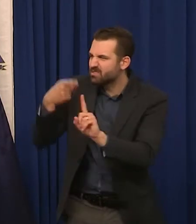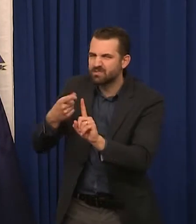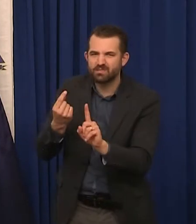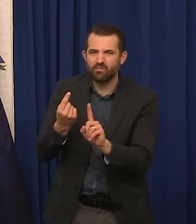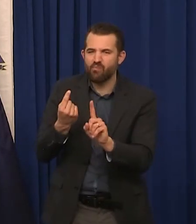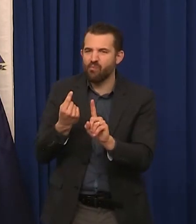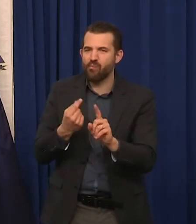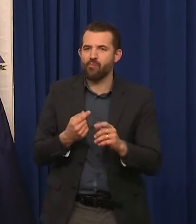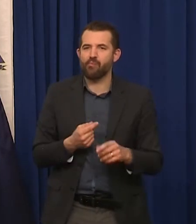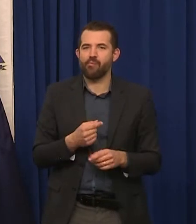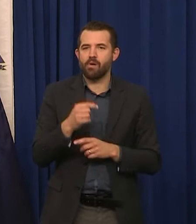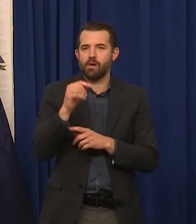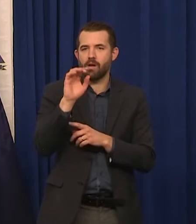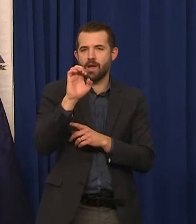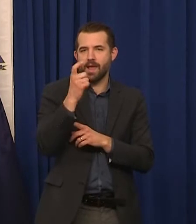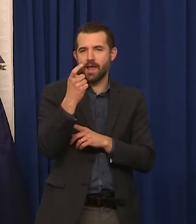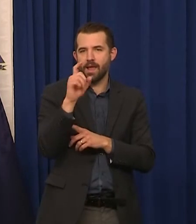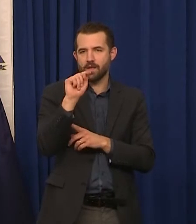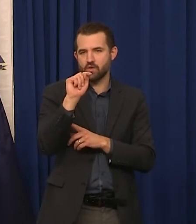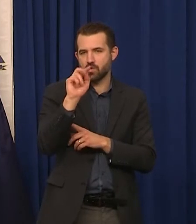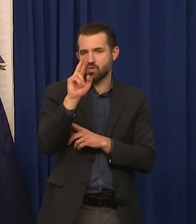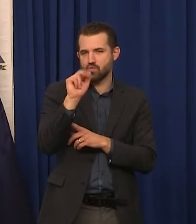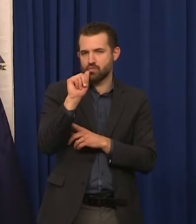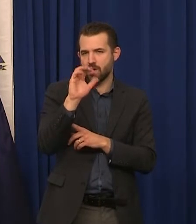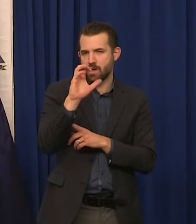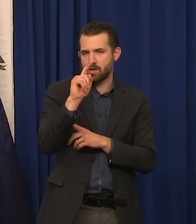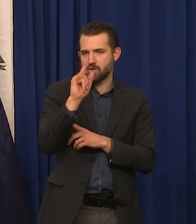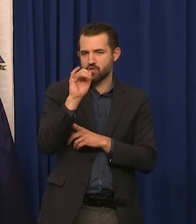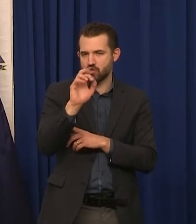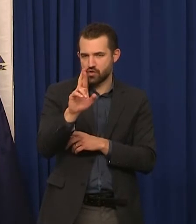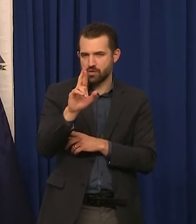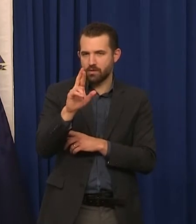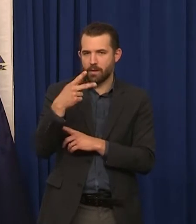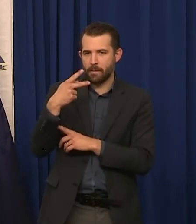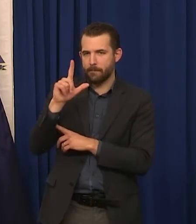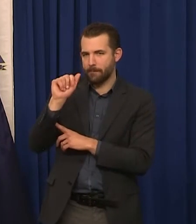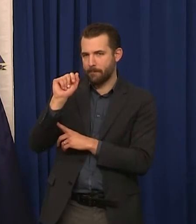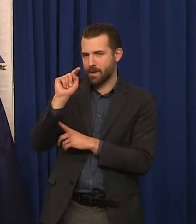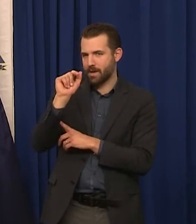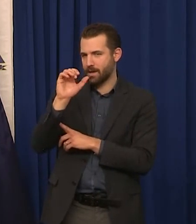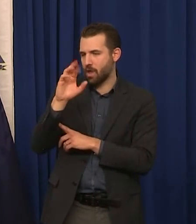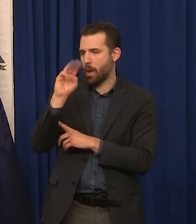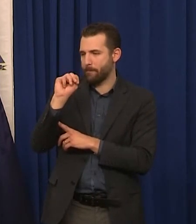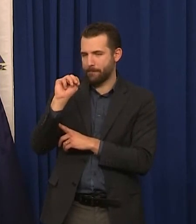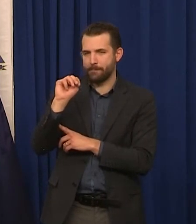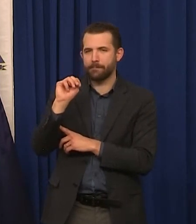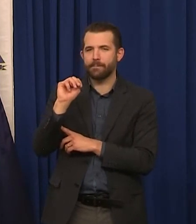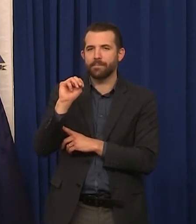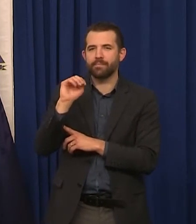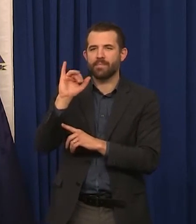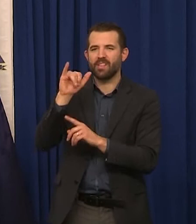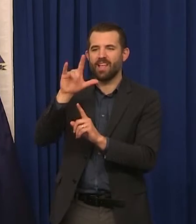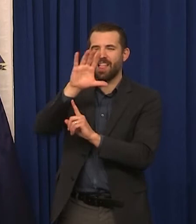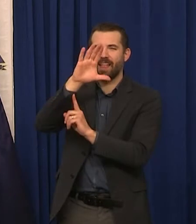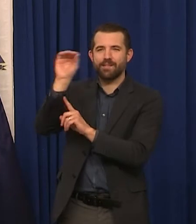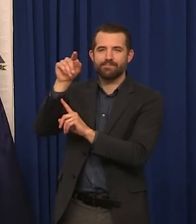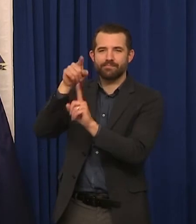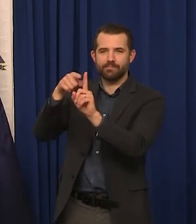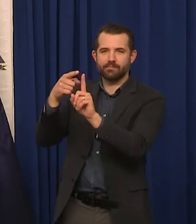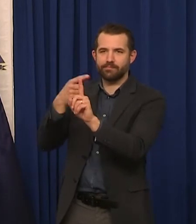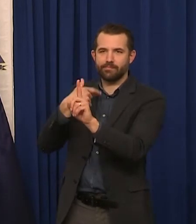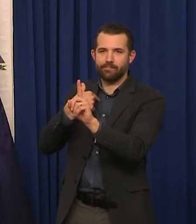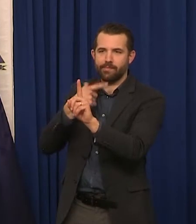platform that we acquired from a company, as you may recall, I declined at the time to name the company to Steve